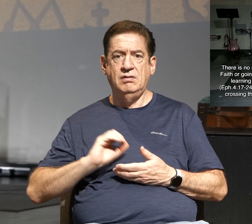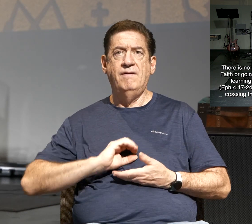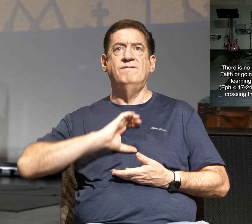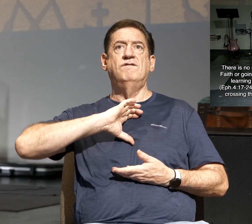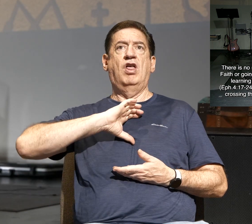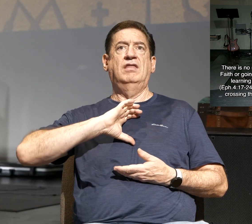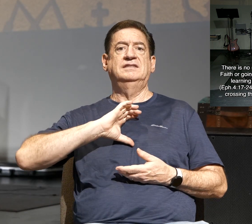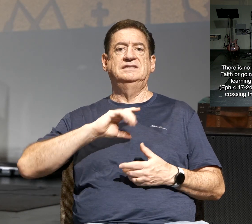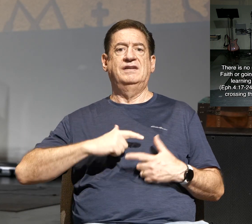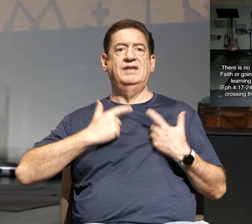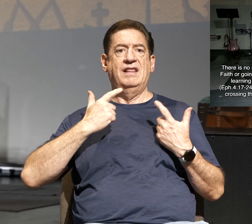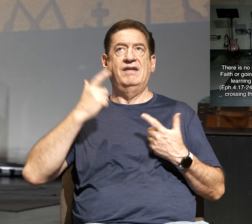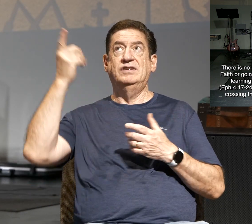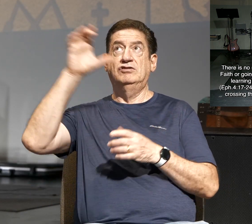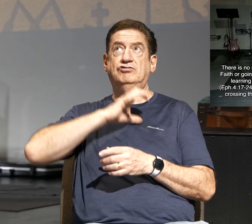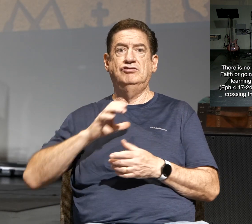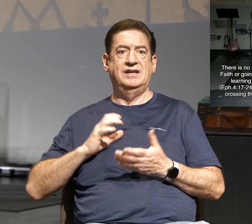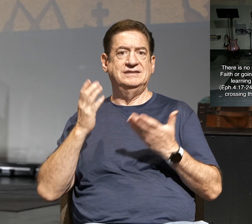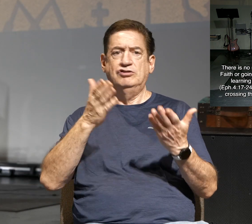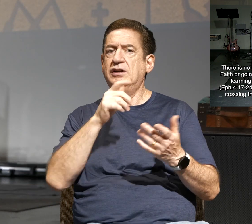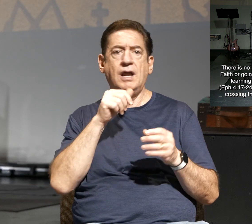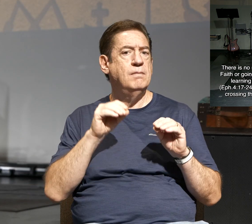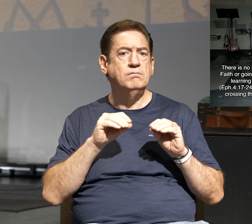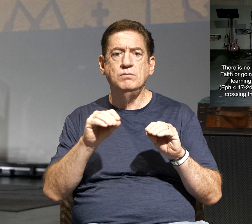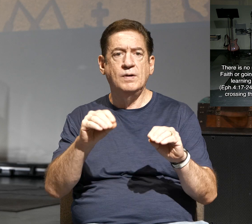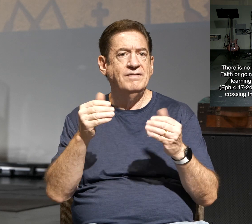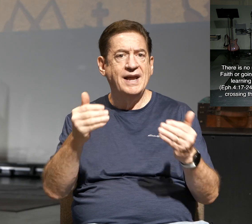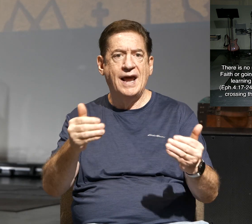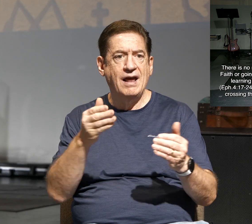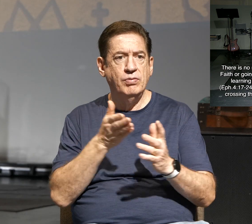offers you. You're not moving ahead by faith.